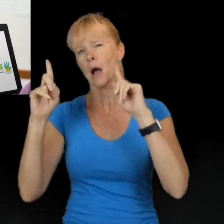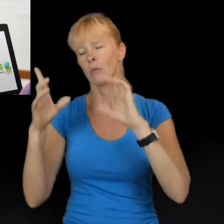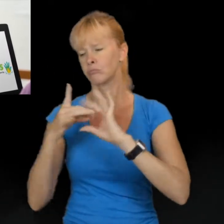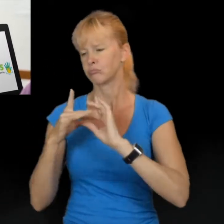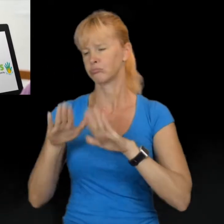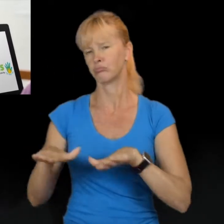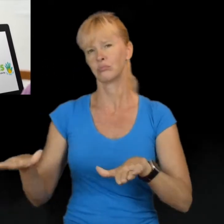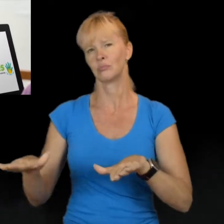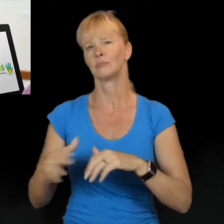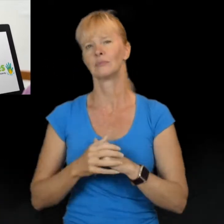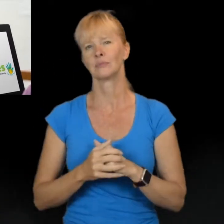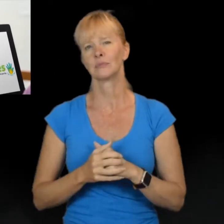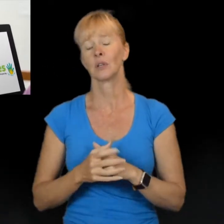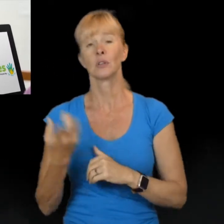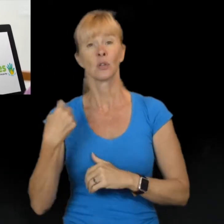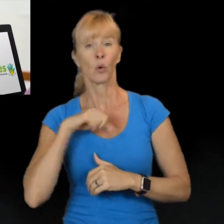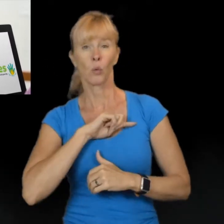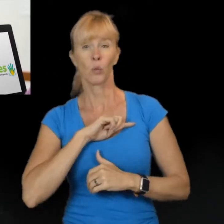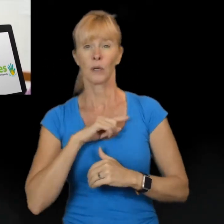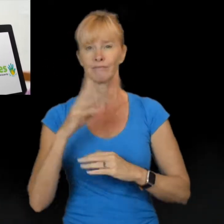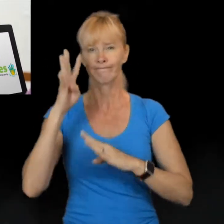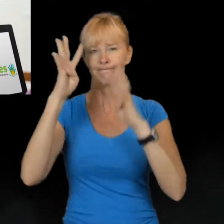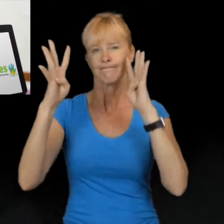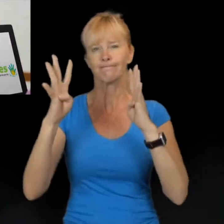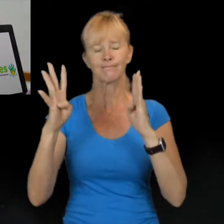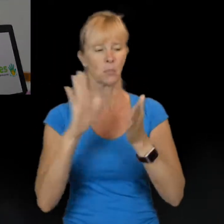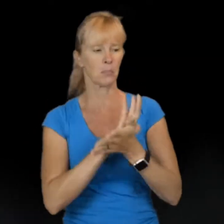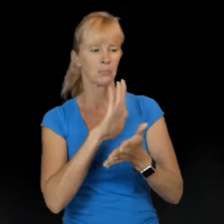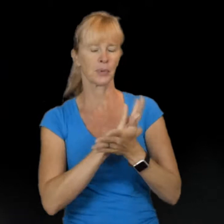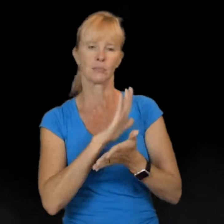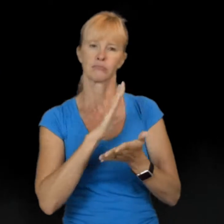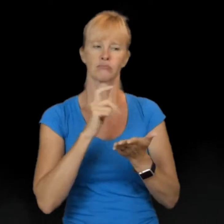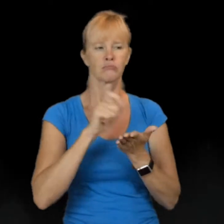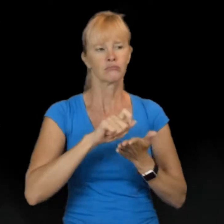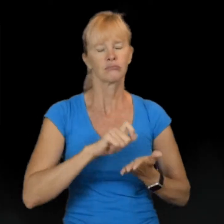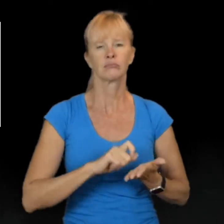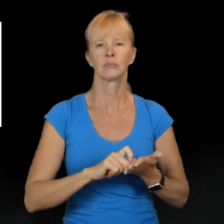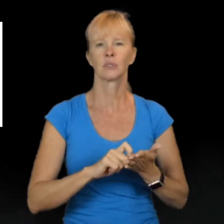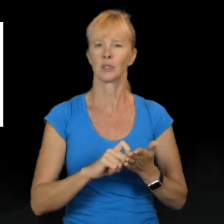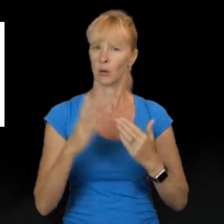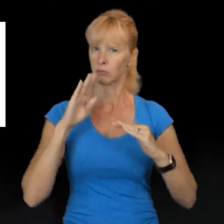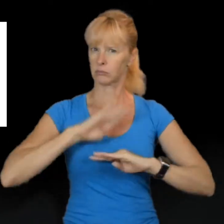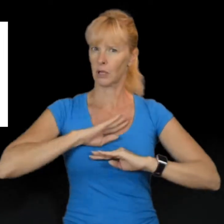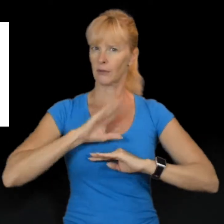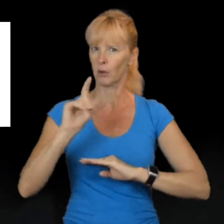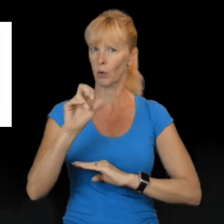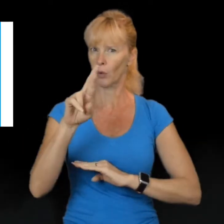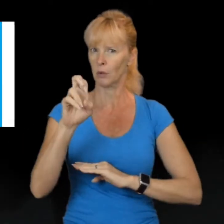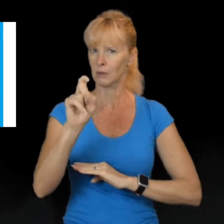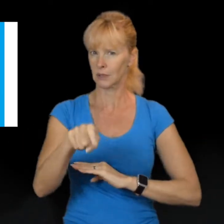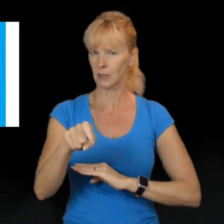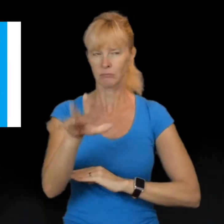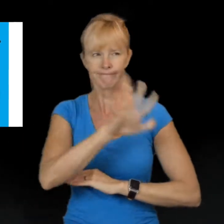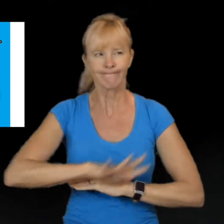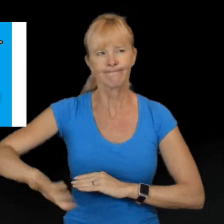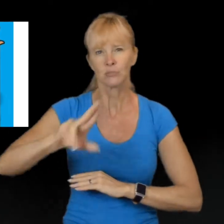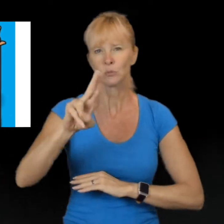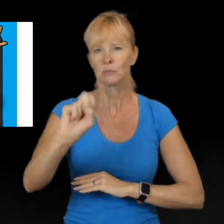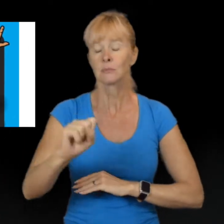achievement with your students. So we have put together worksheets that meet the core needs across the United States.